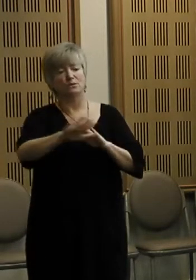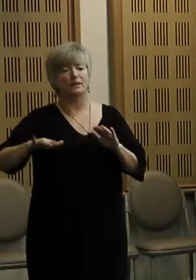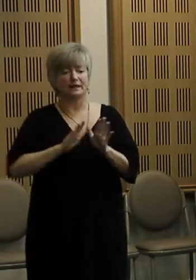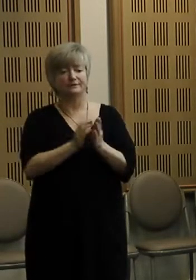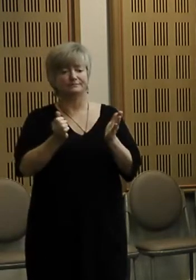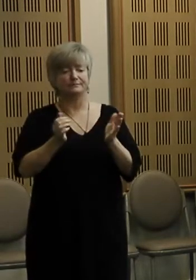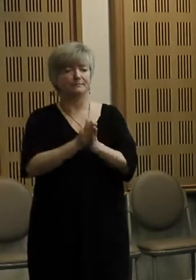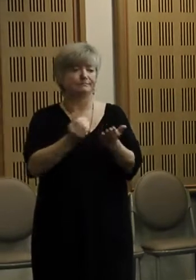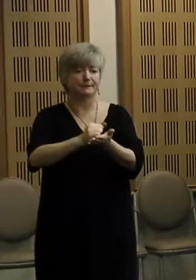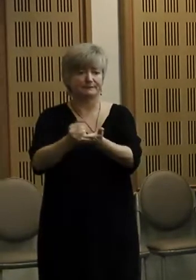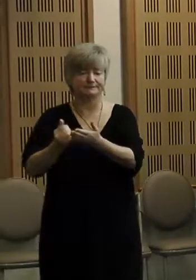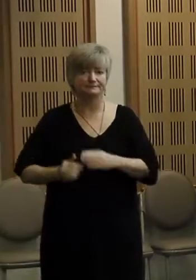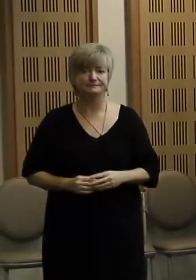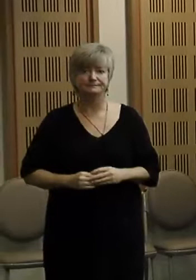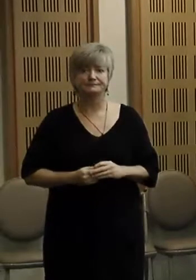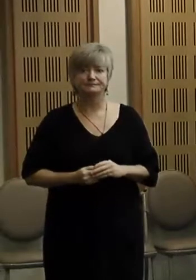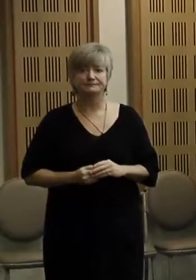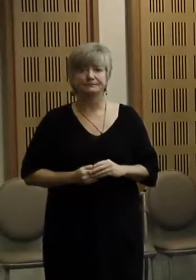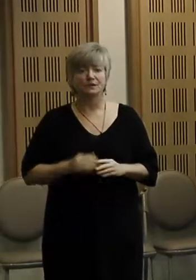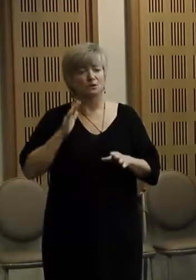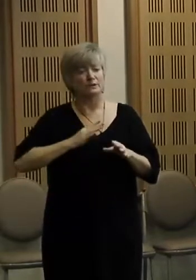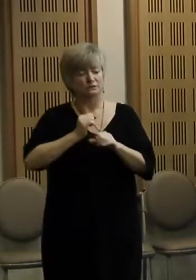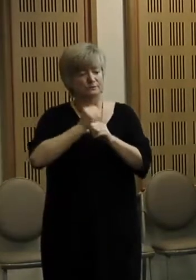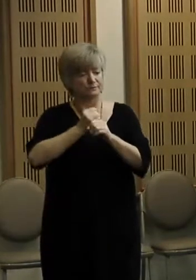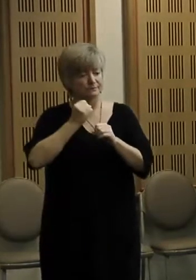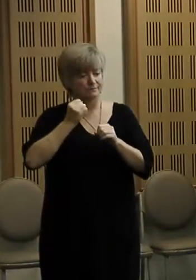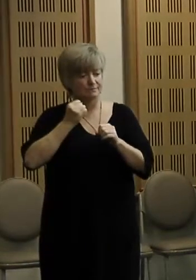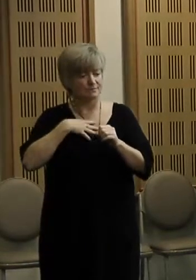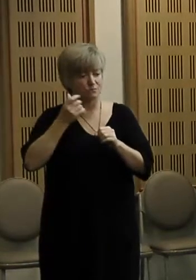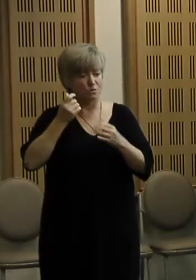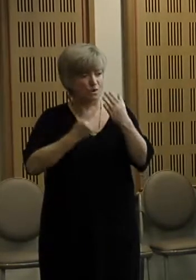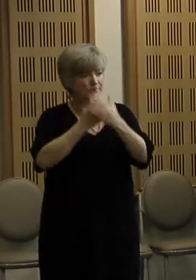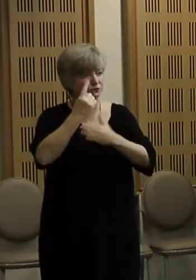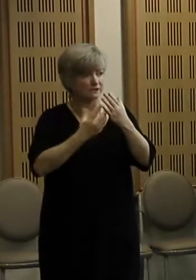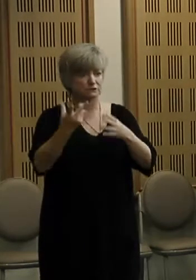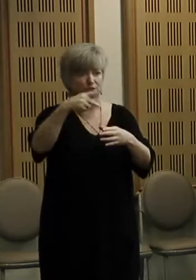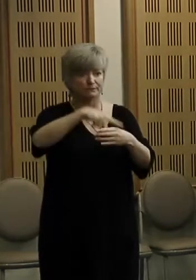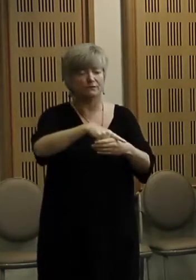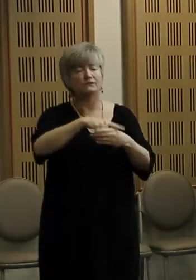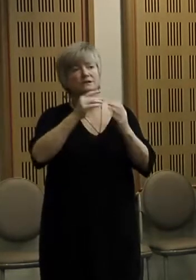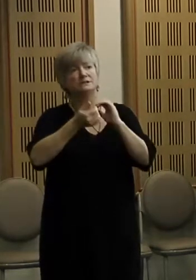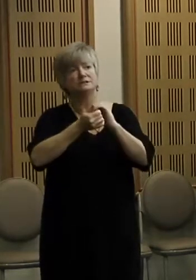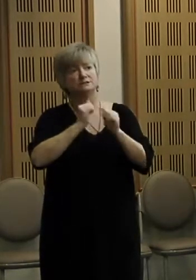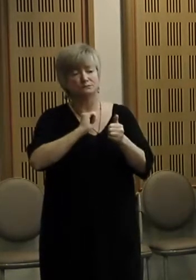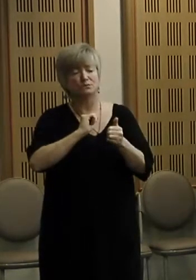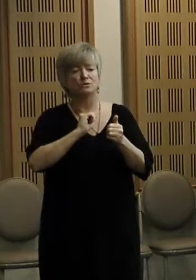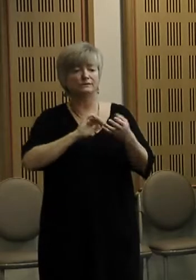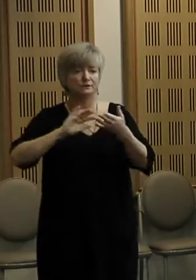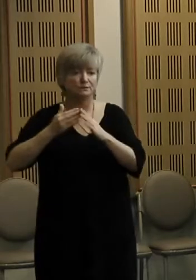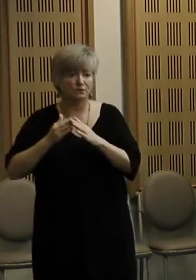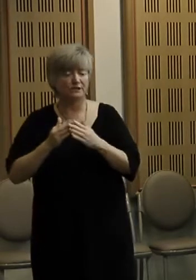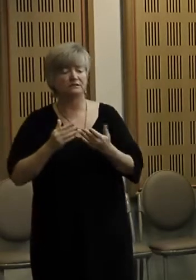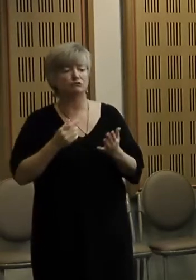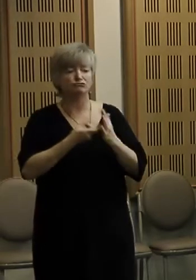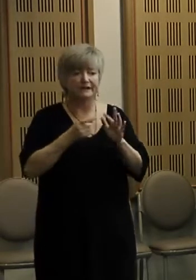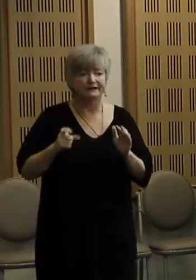publications. So we've also got to create more opportunities to participate in community sporting and recreation activities by ensuring